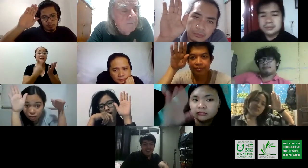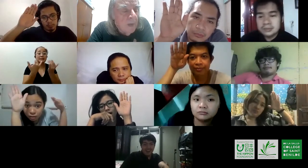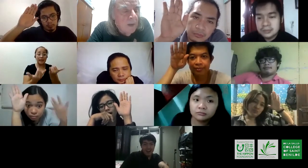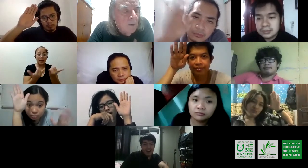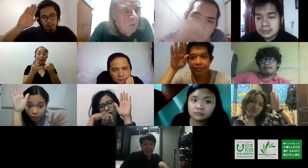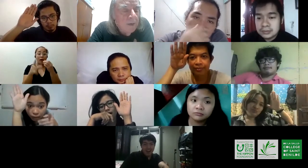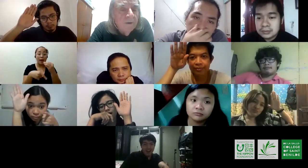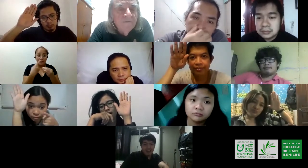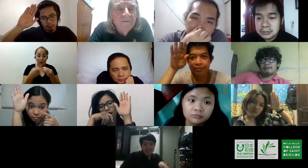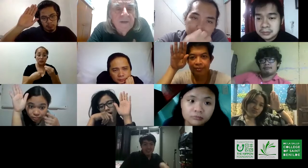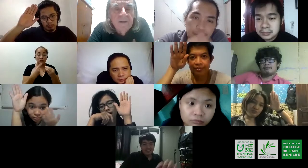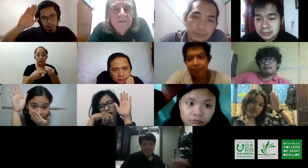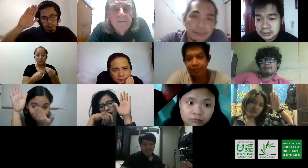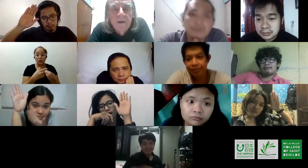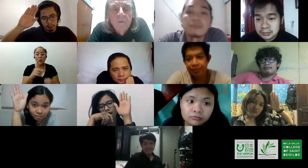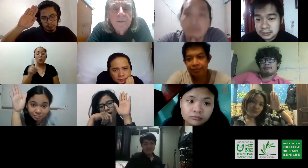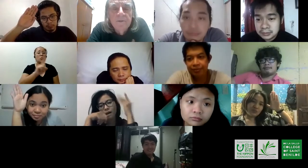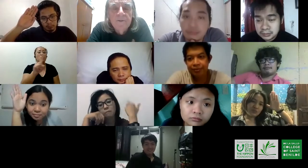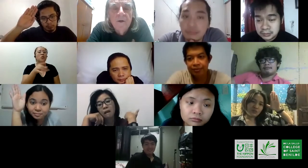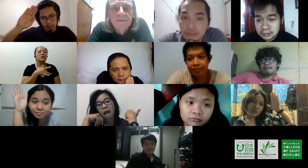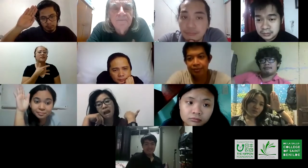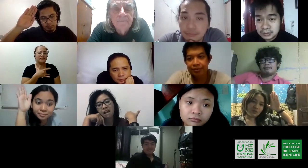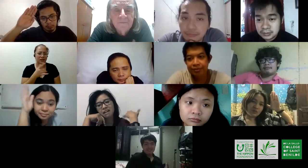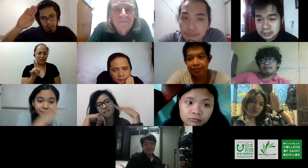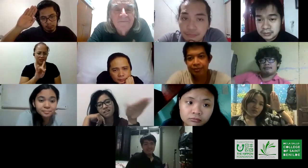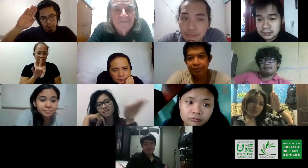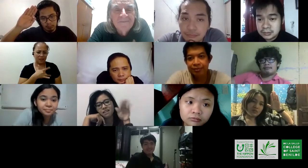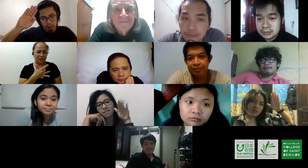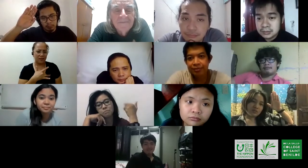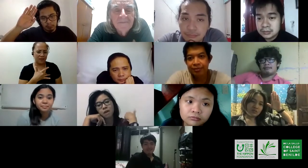is, what are your feelings about what you saw?